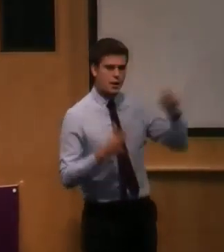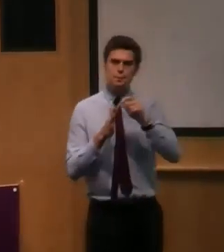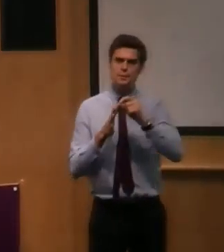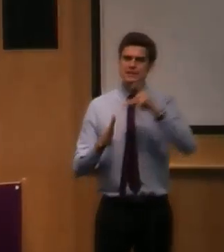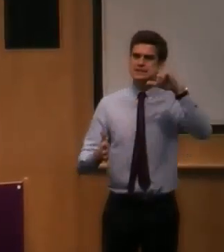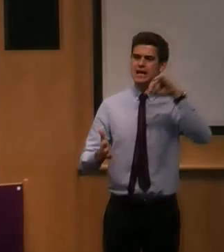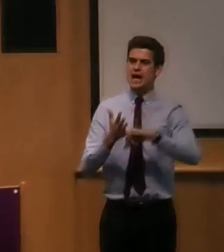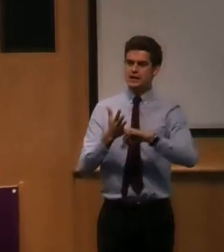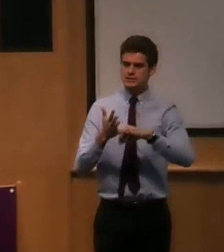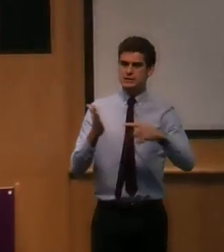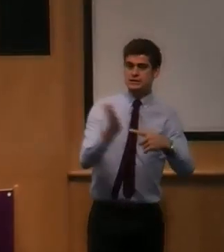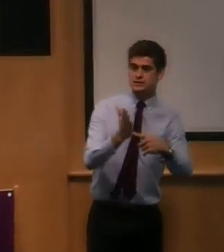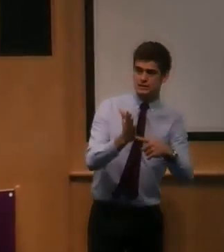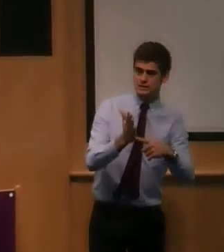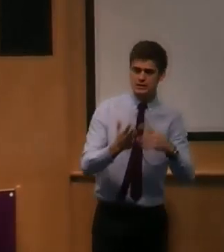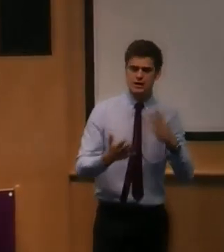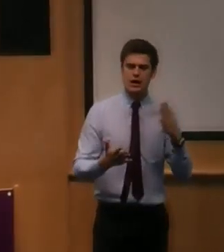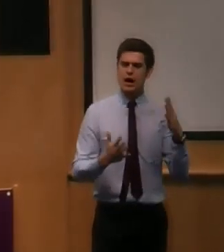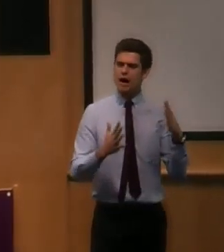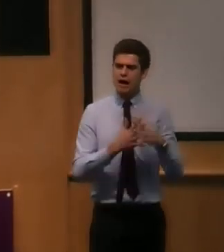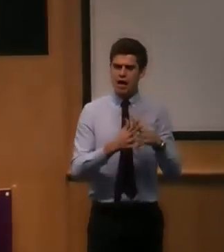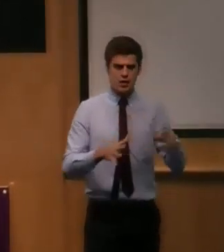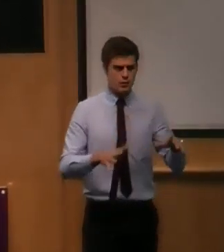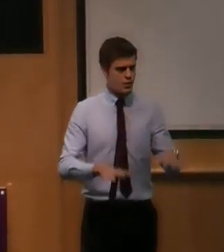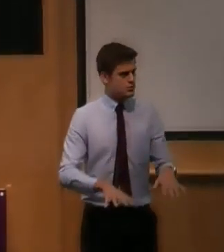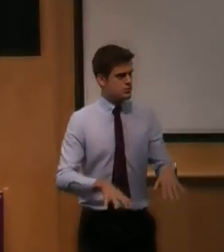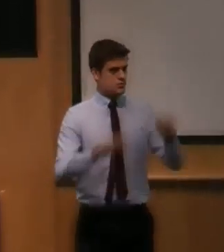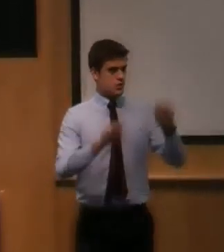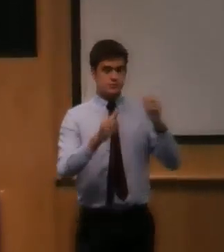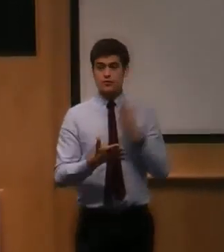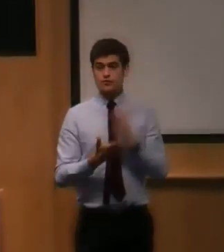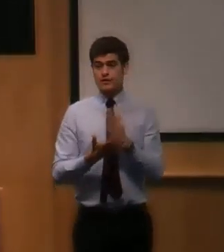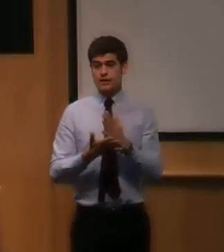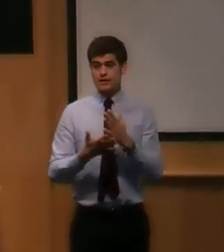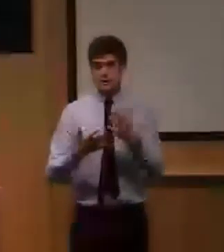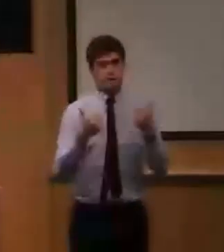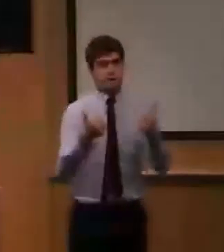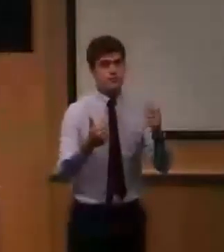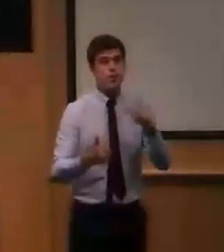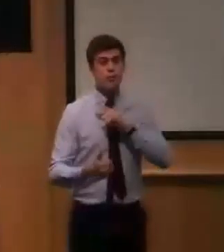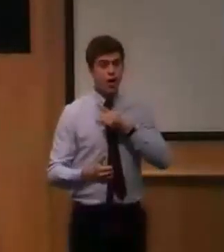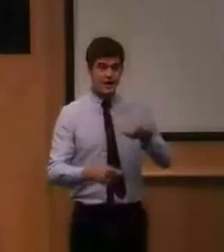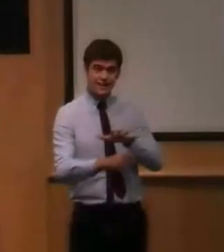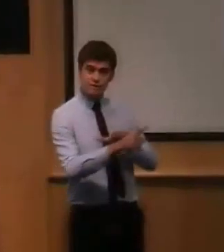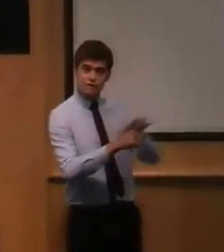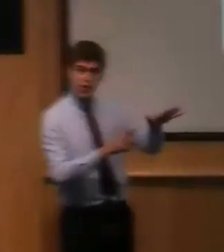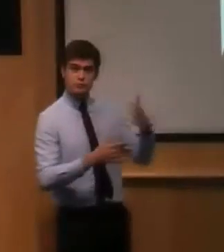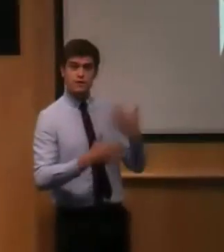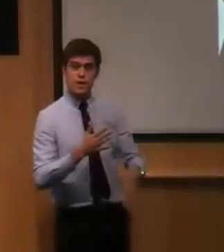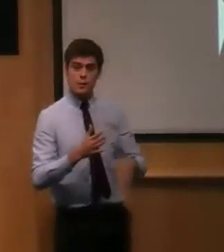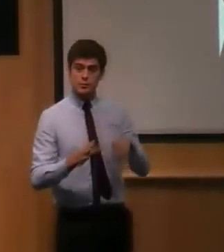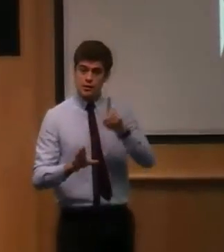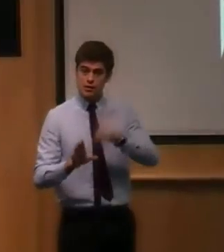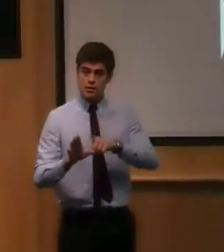taking. Now, we have decided to implement this PCST model. Now, it's really